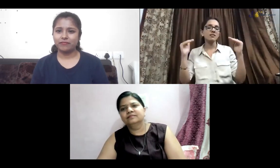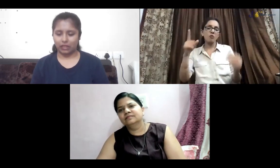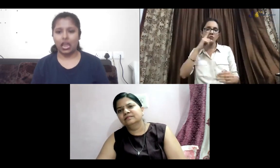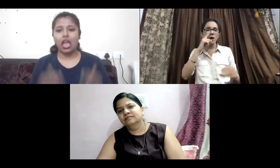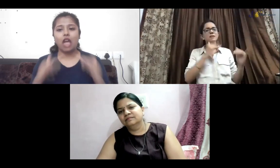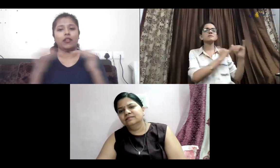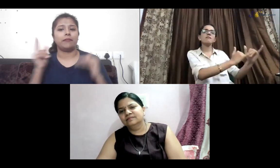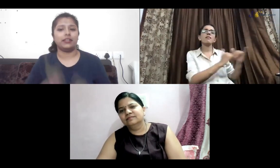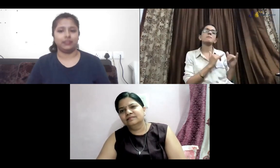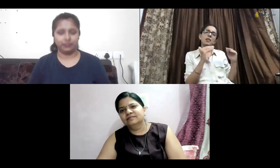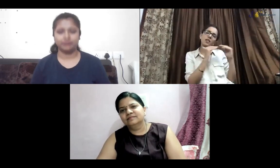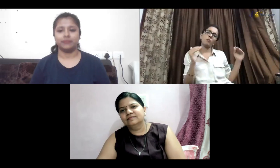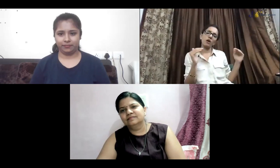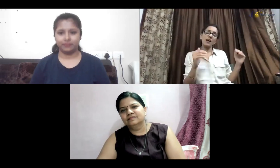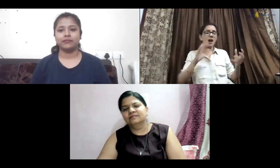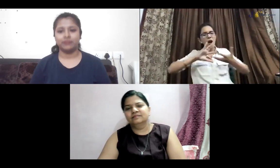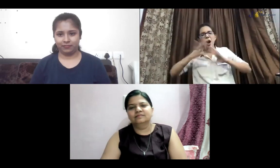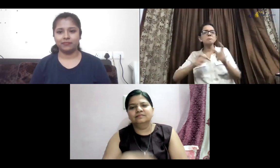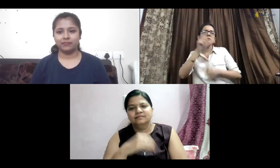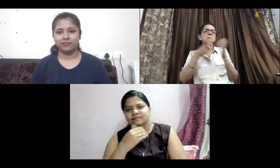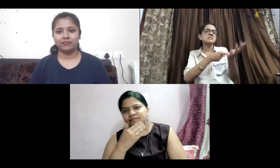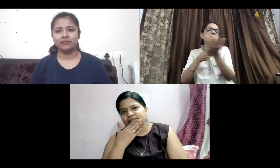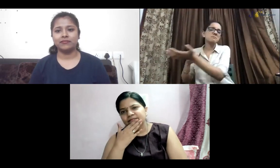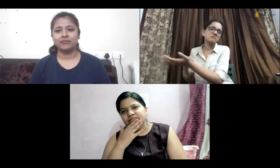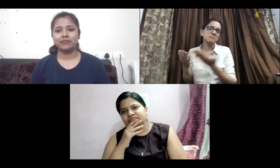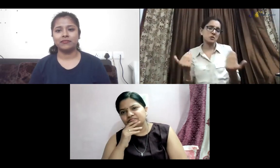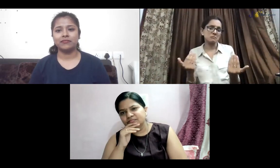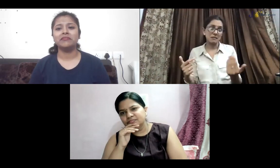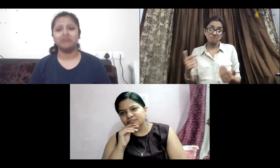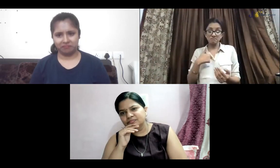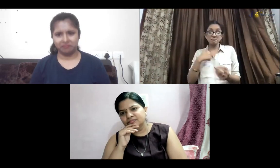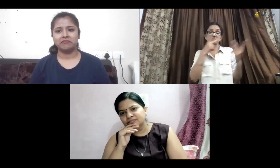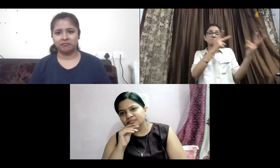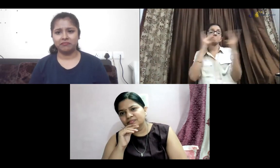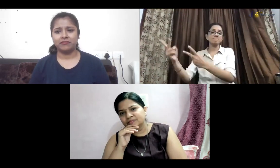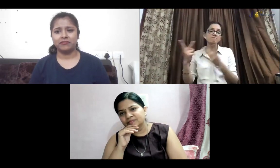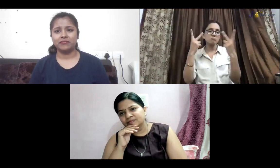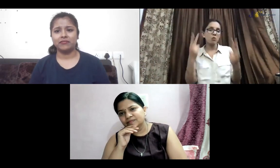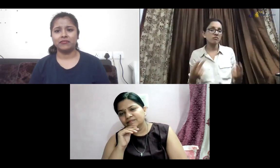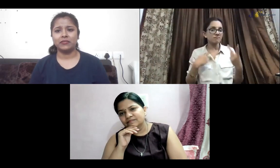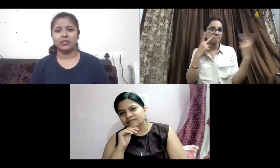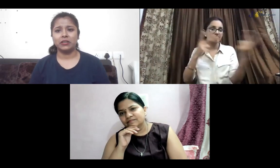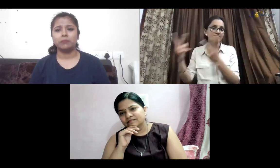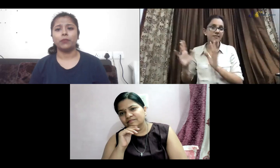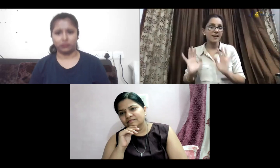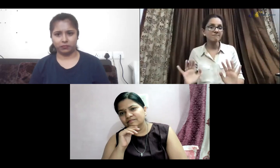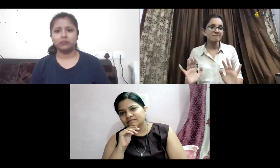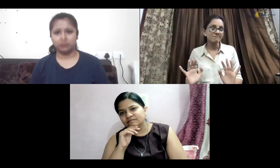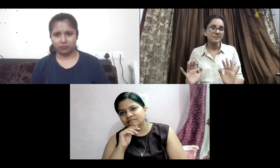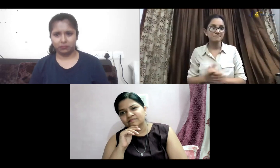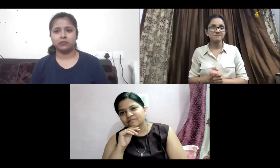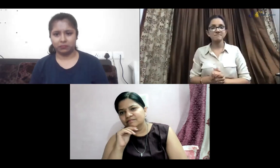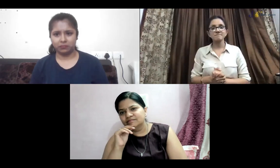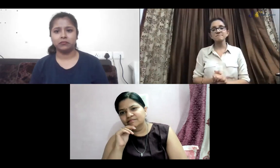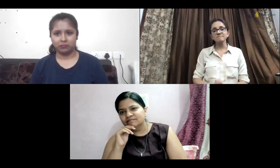that other hearing people are better. So we have to treat equally. We have to respect everyone. But